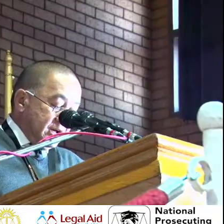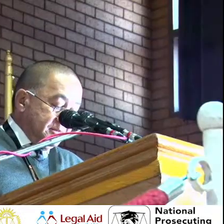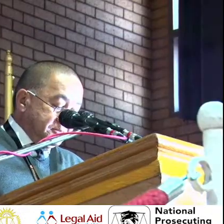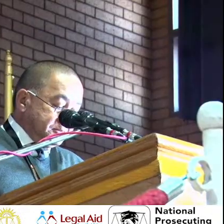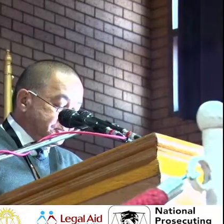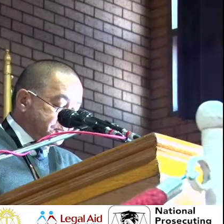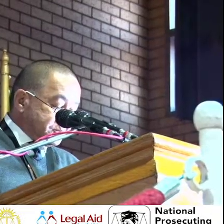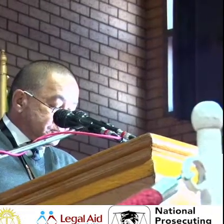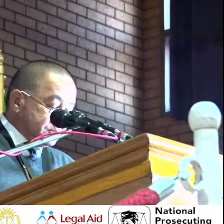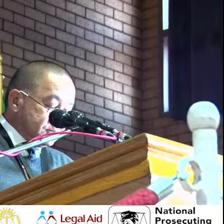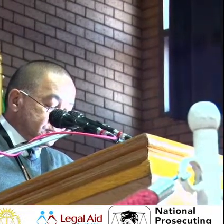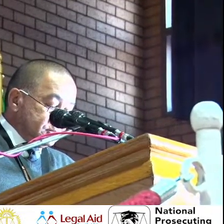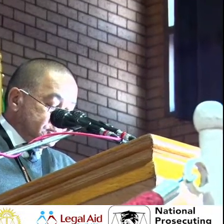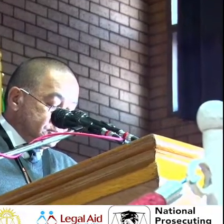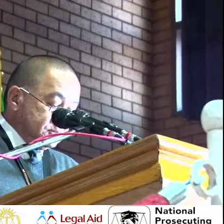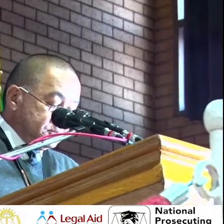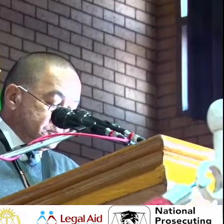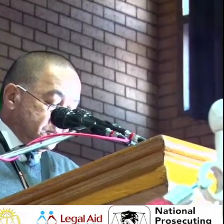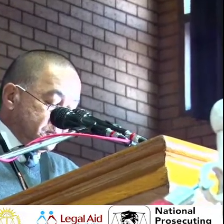Okay,